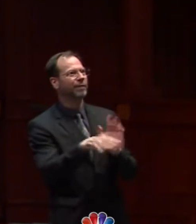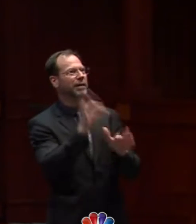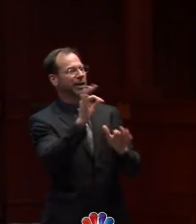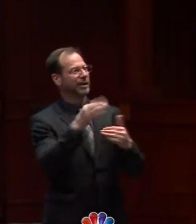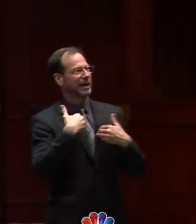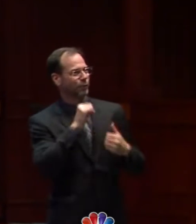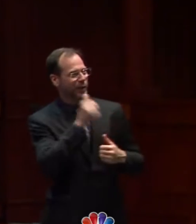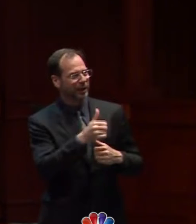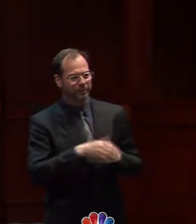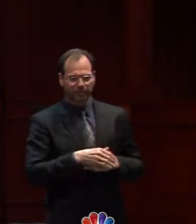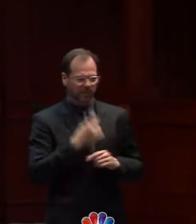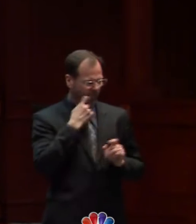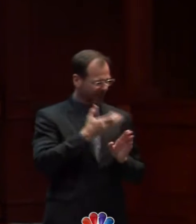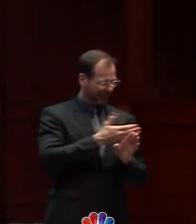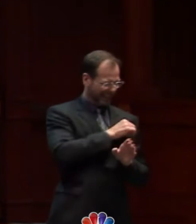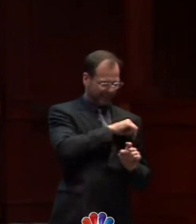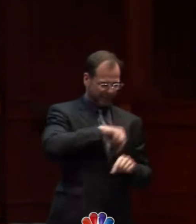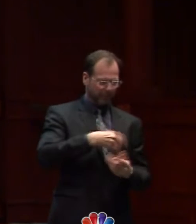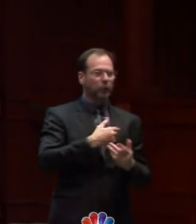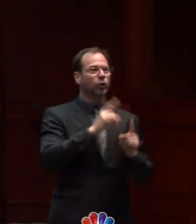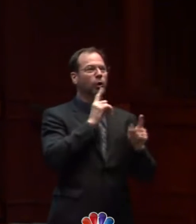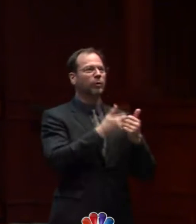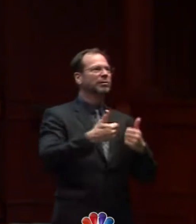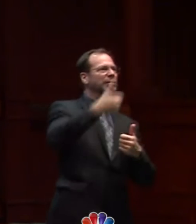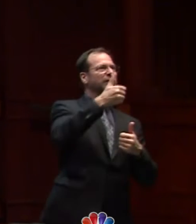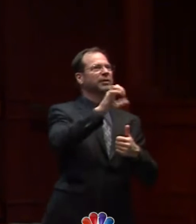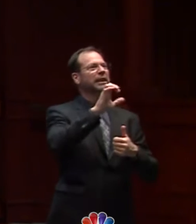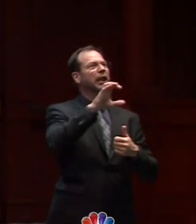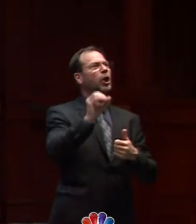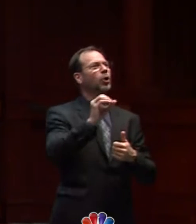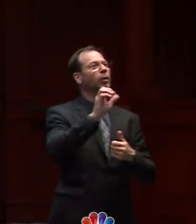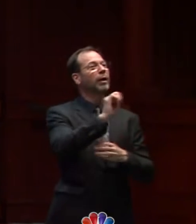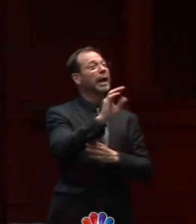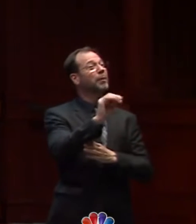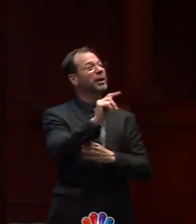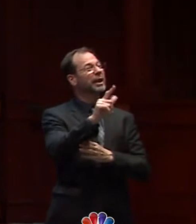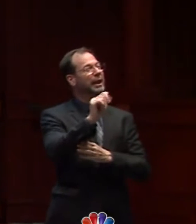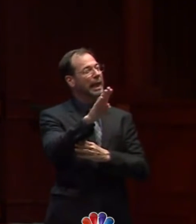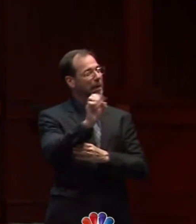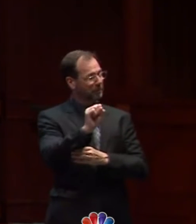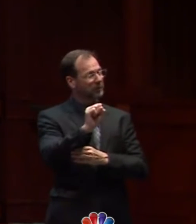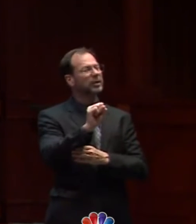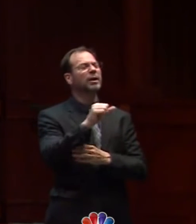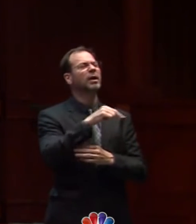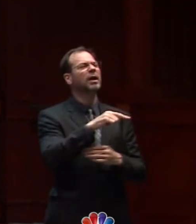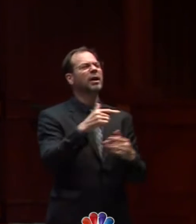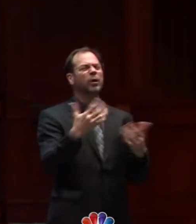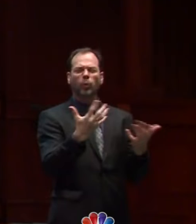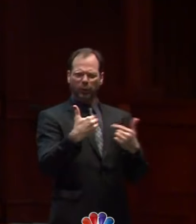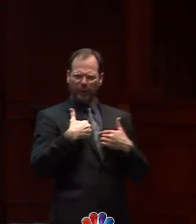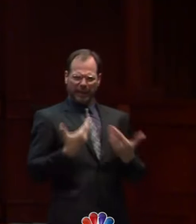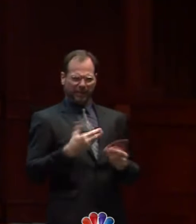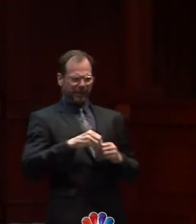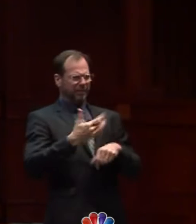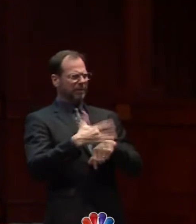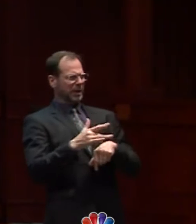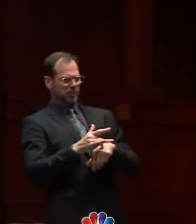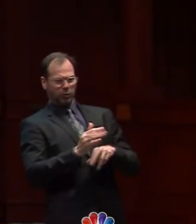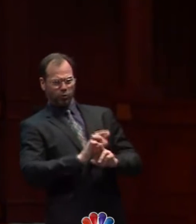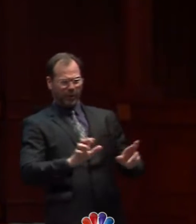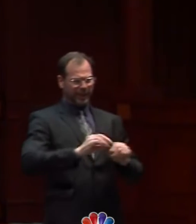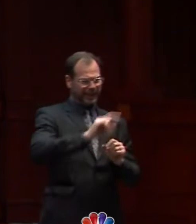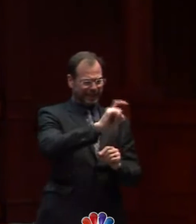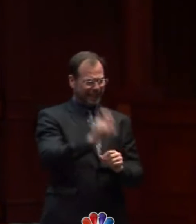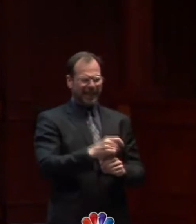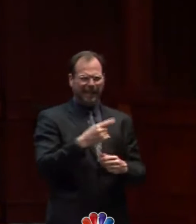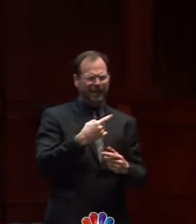coming out here, I was speaking with the CEO of Abbott Labs to get the updated information about what is available here in the state of Texas.